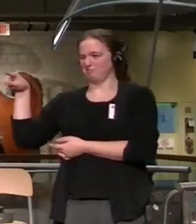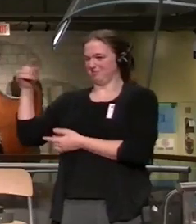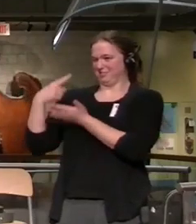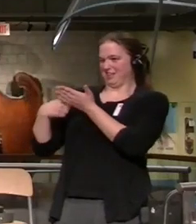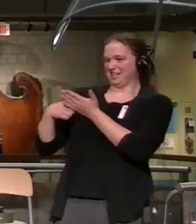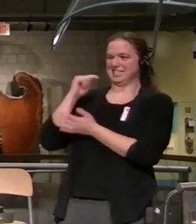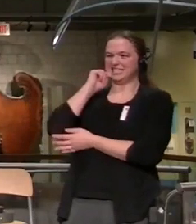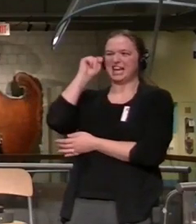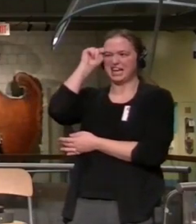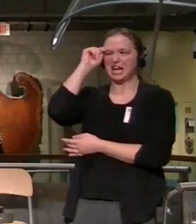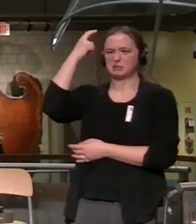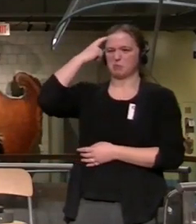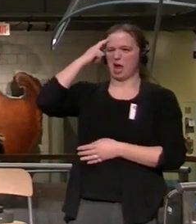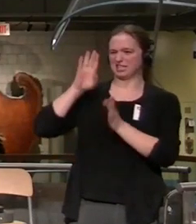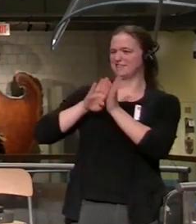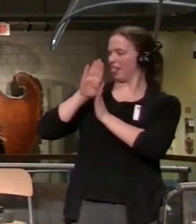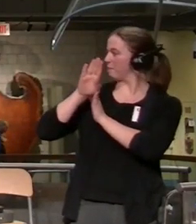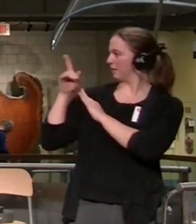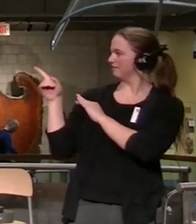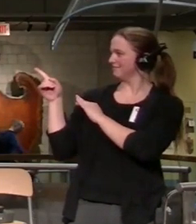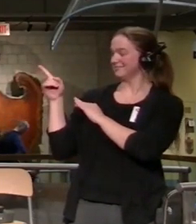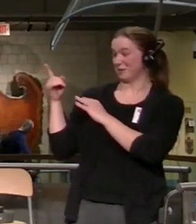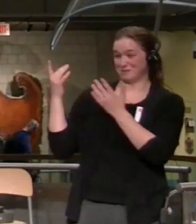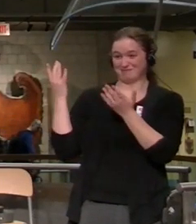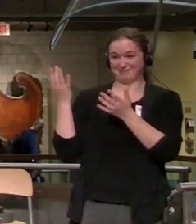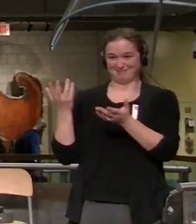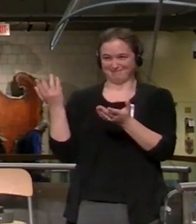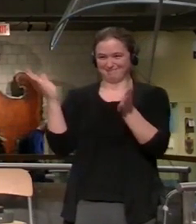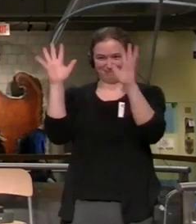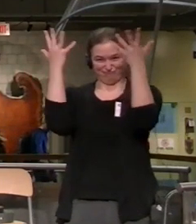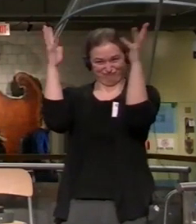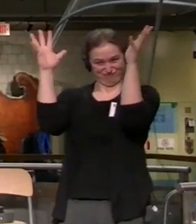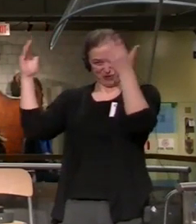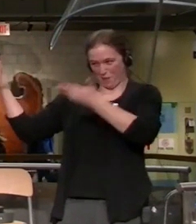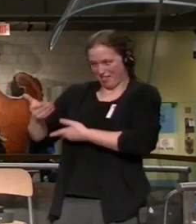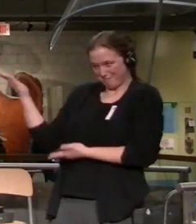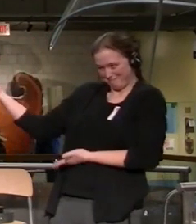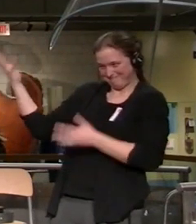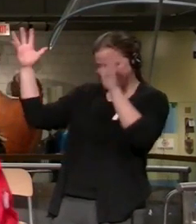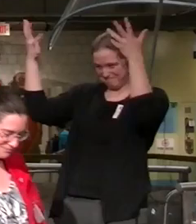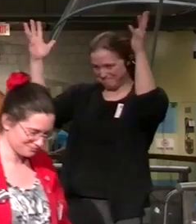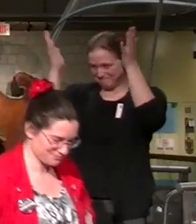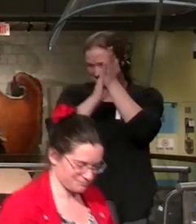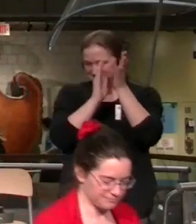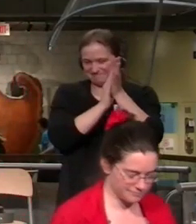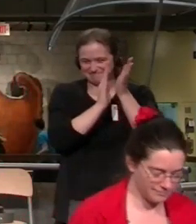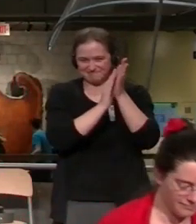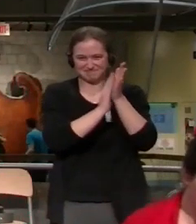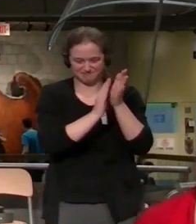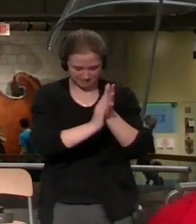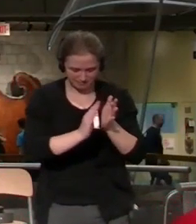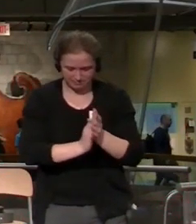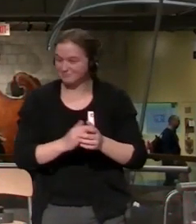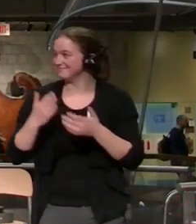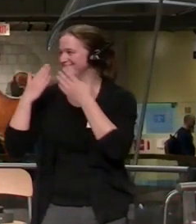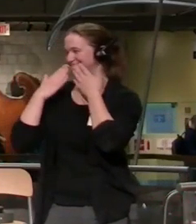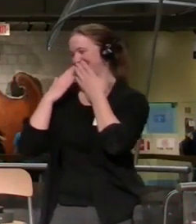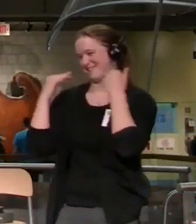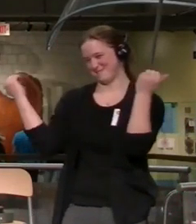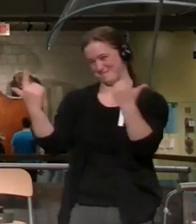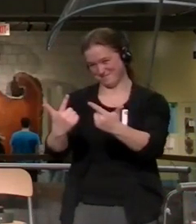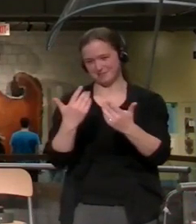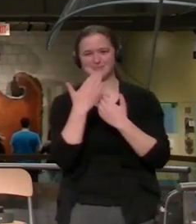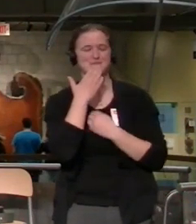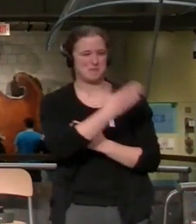brain development. Please join me in welcoming Dr. Silveri to the stage. Thank you. Thank you, everyone.